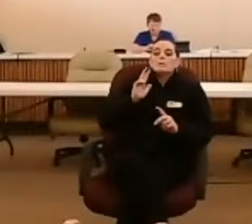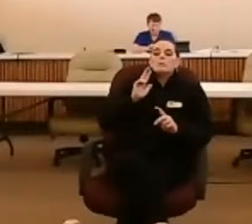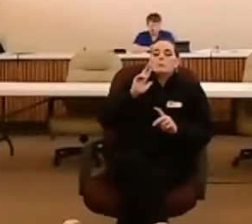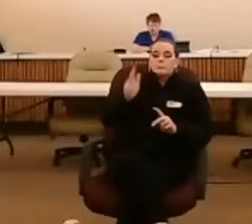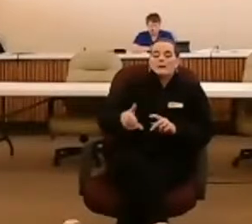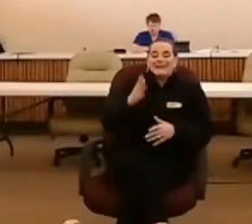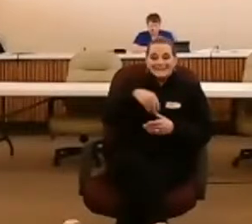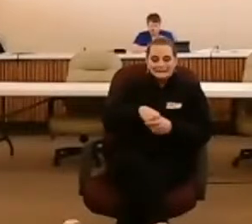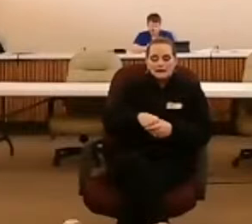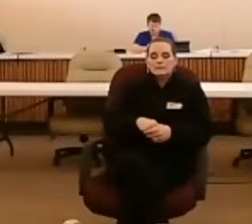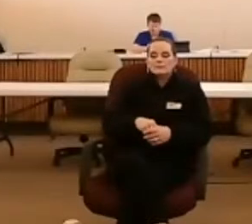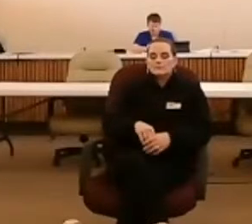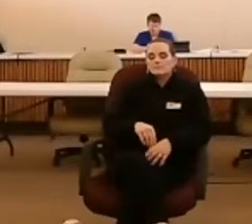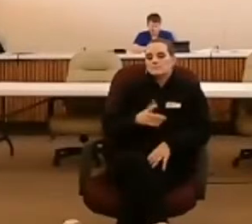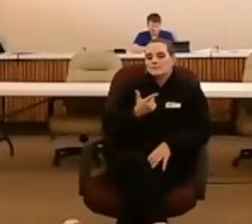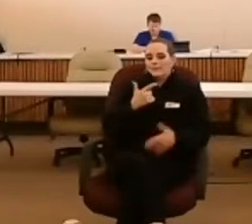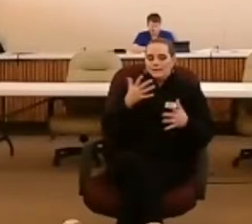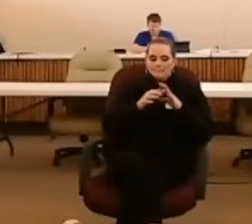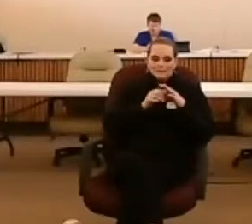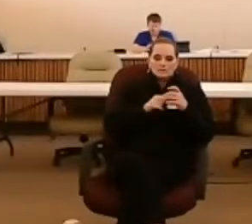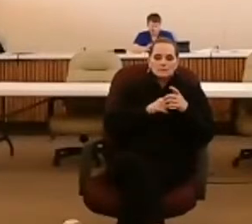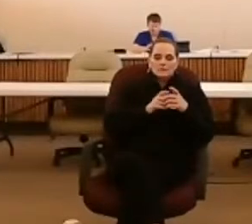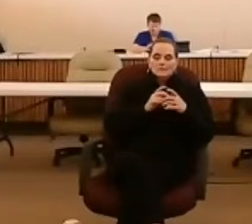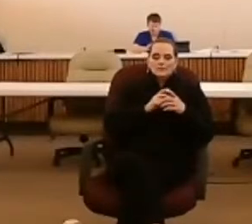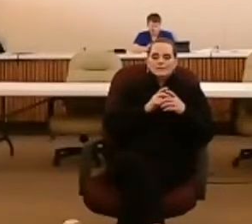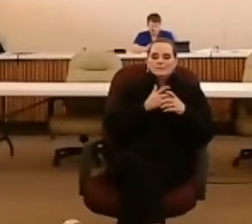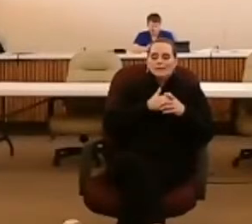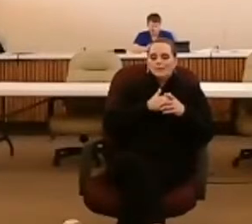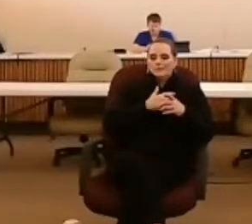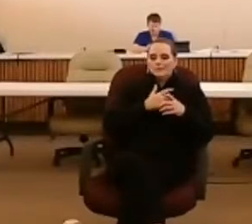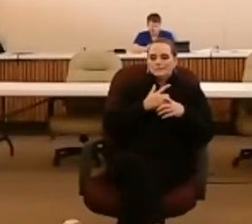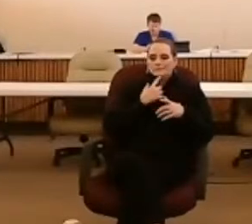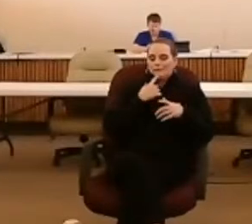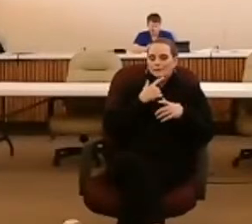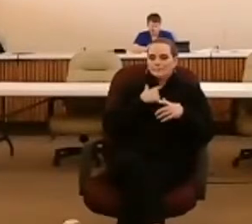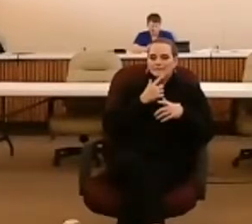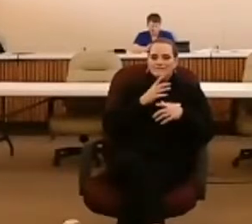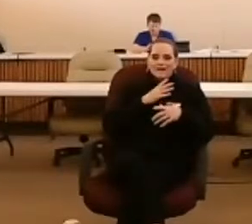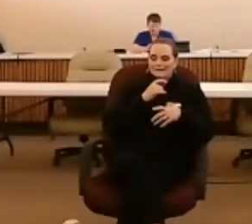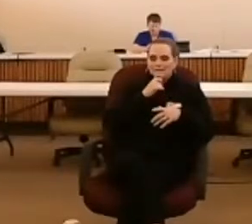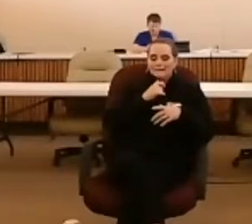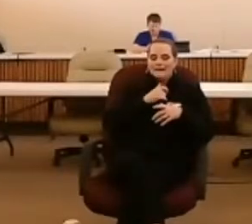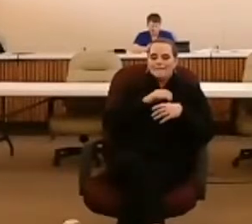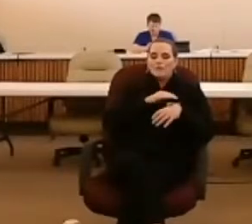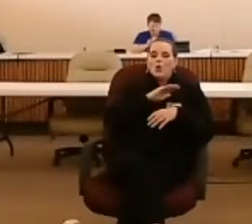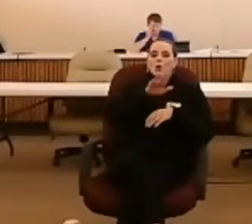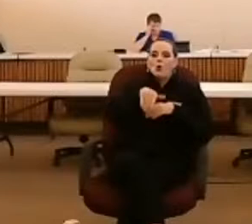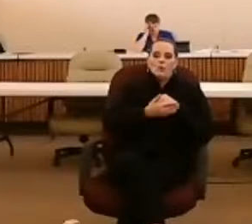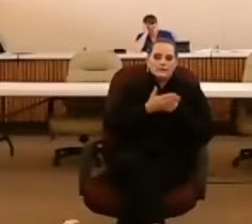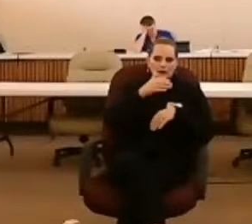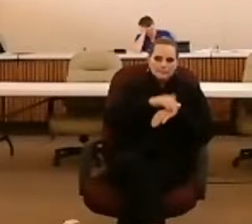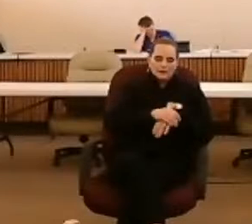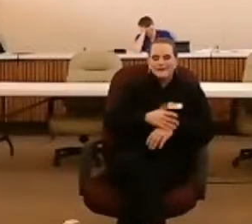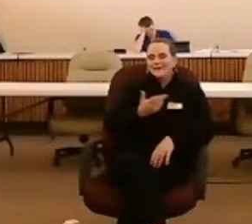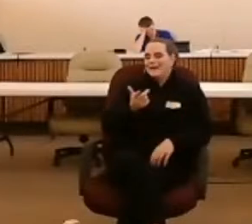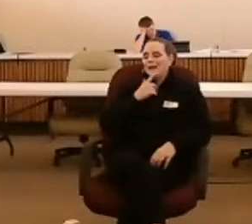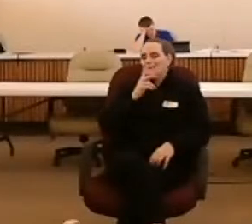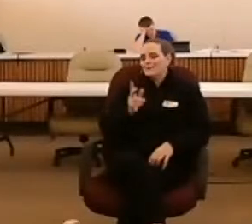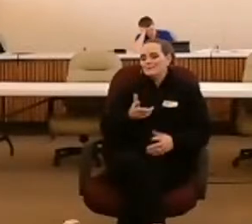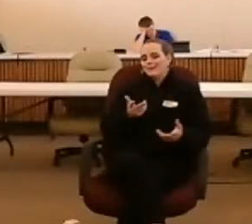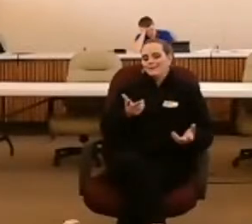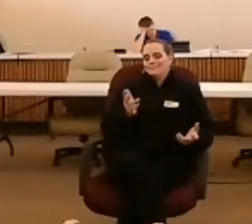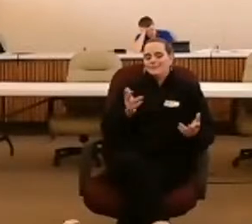our emails that we'd be fine with no overnight parking. There's really not anybody here on Chieftain Circle that